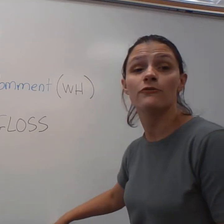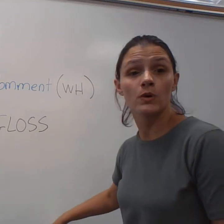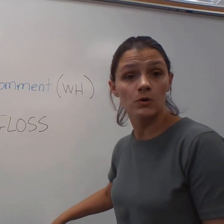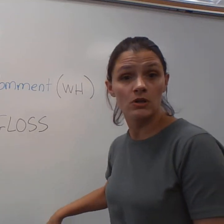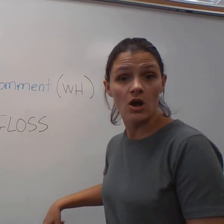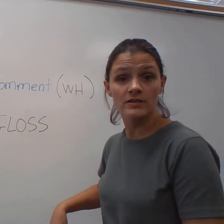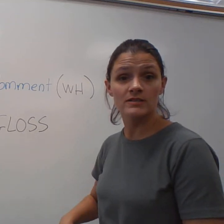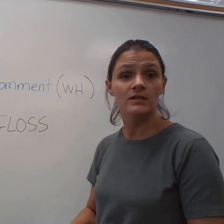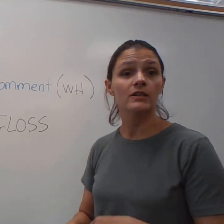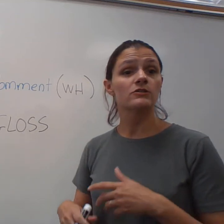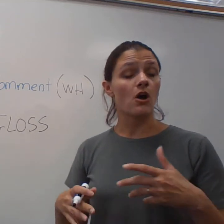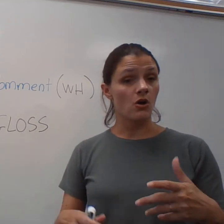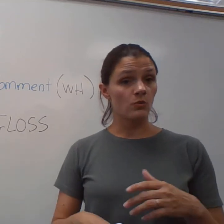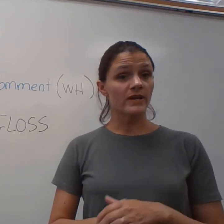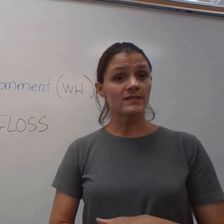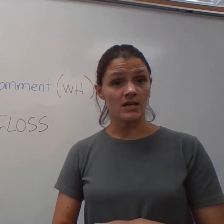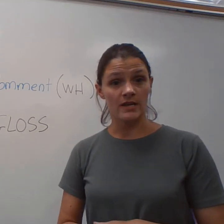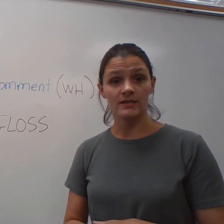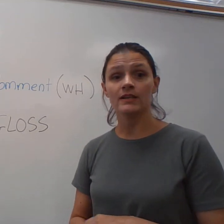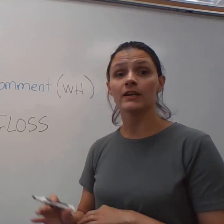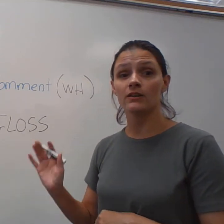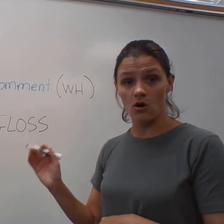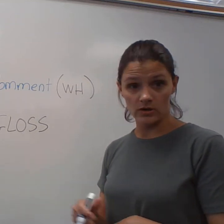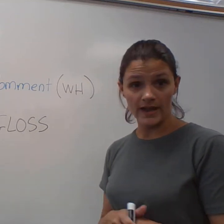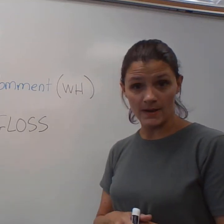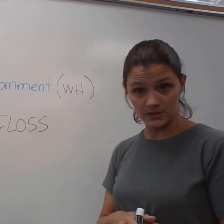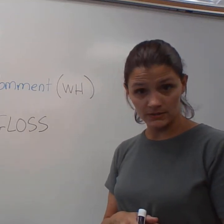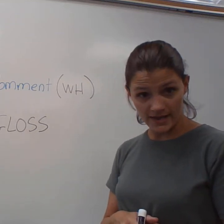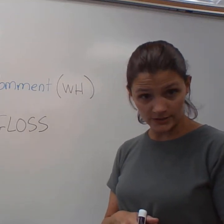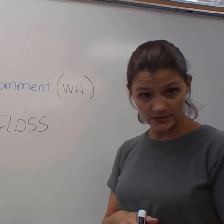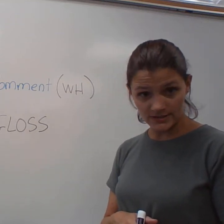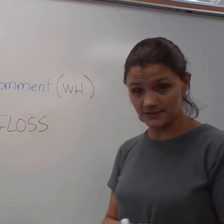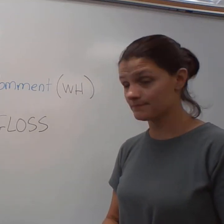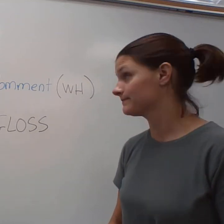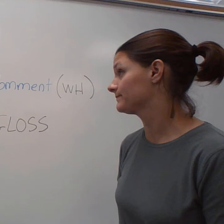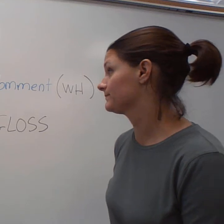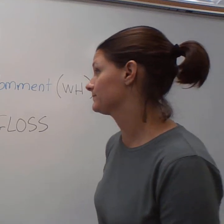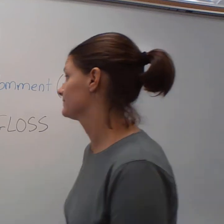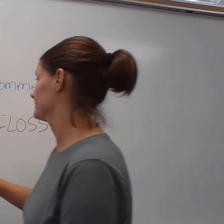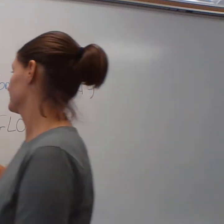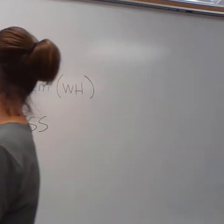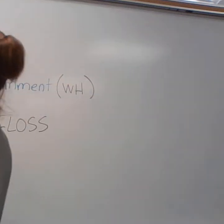Formal gloss is always done in all capital letters.